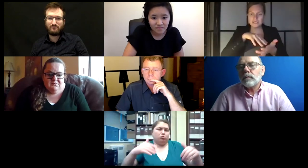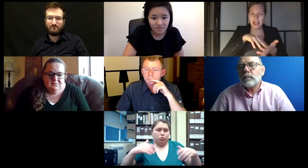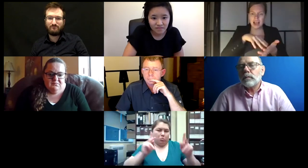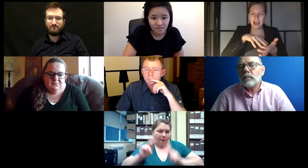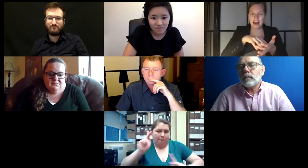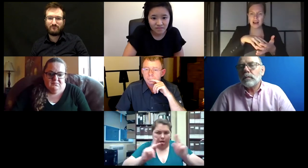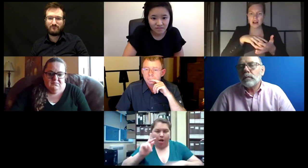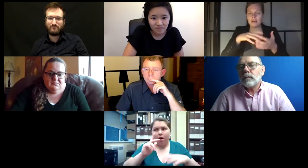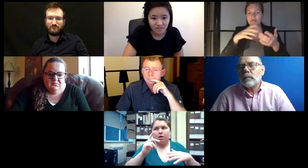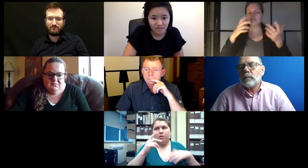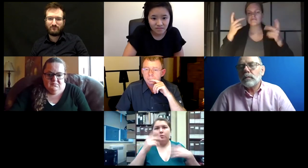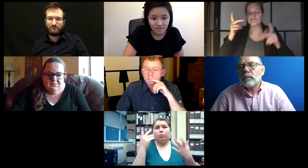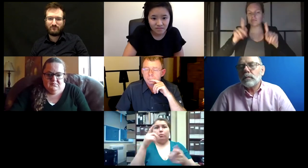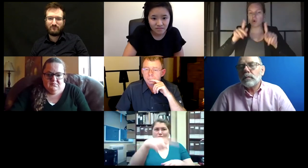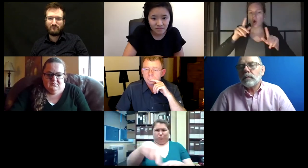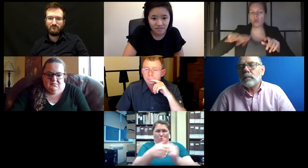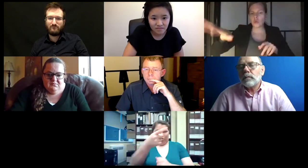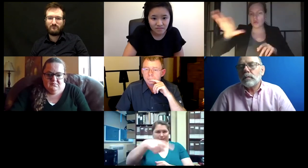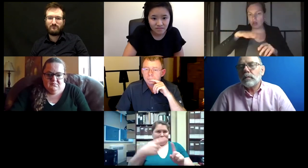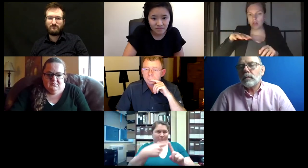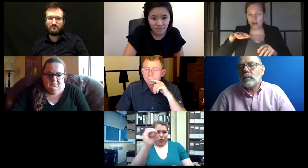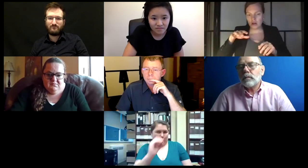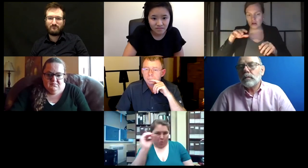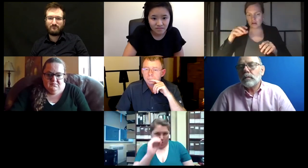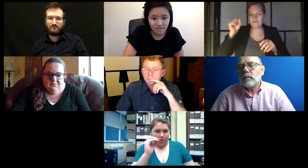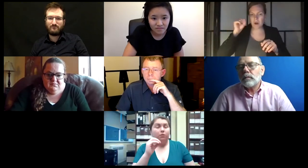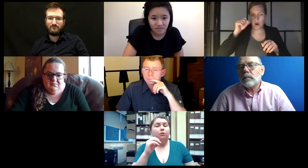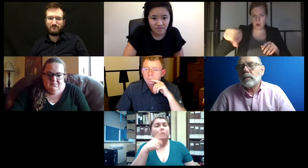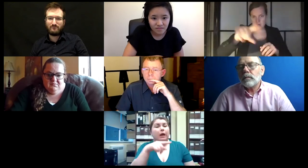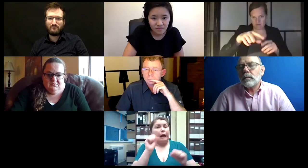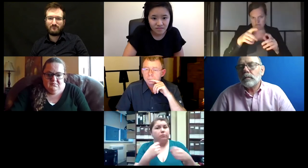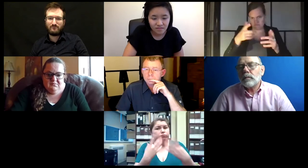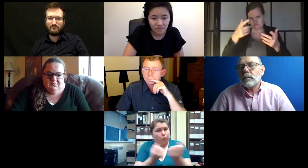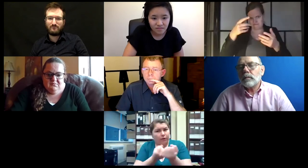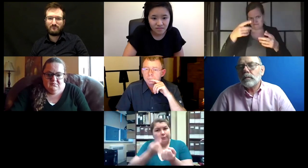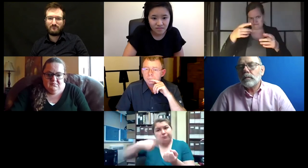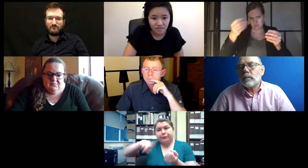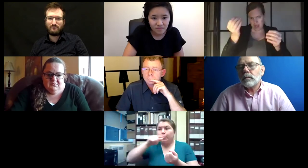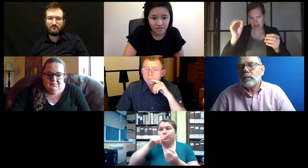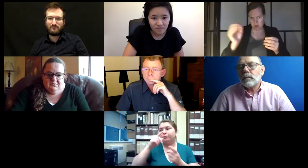you would support students or really anybody